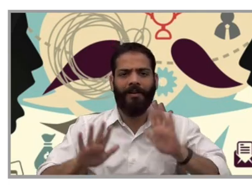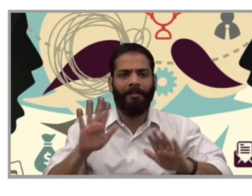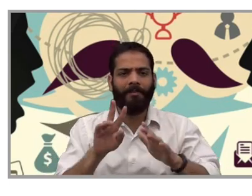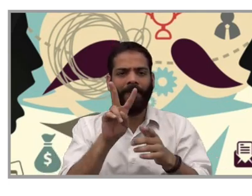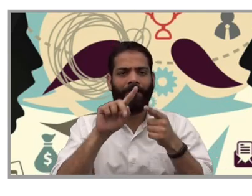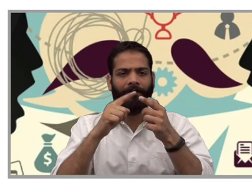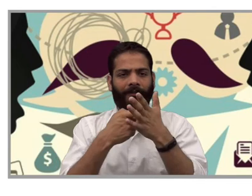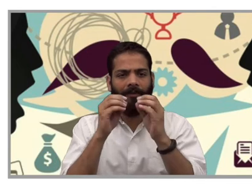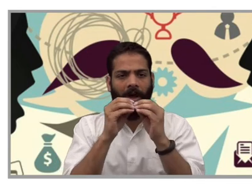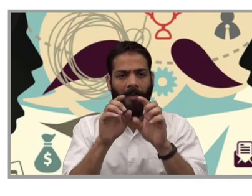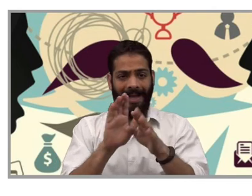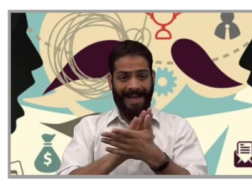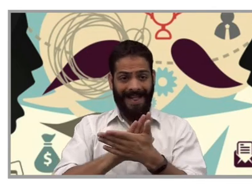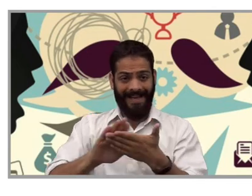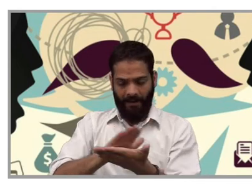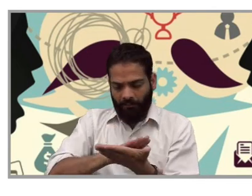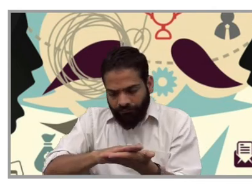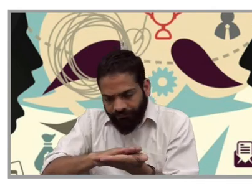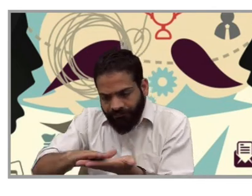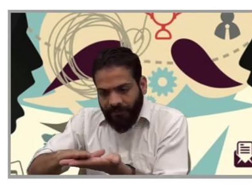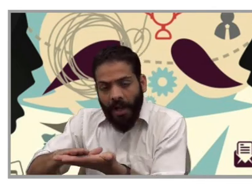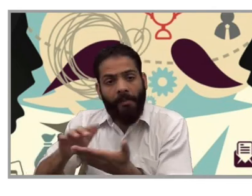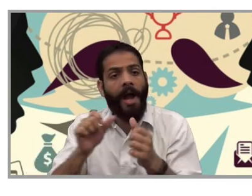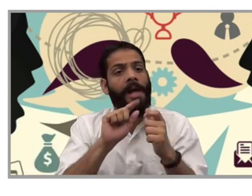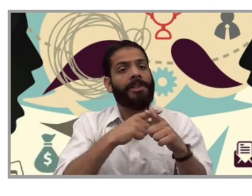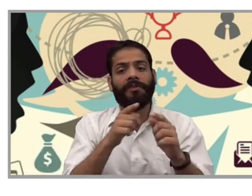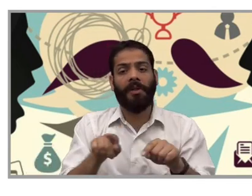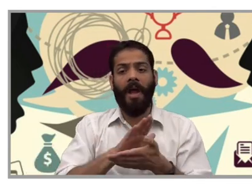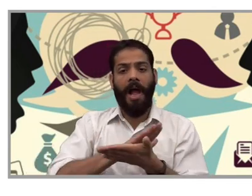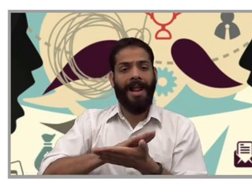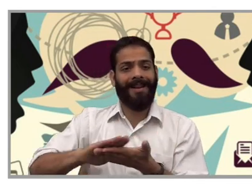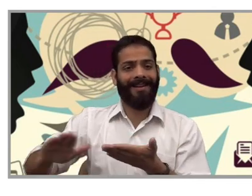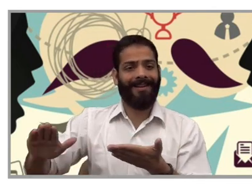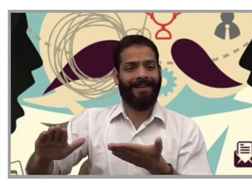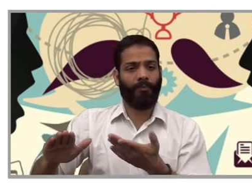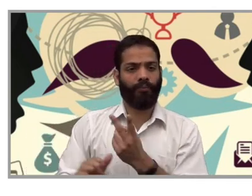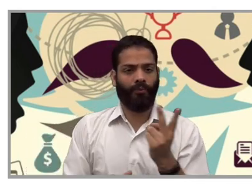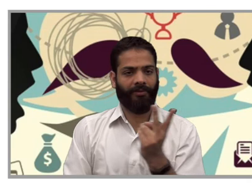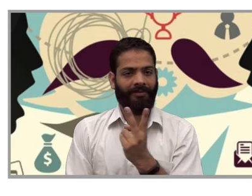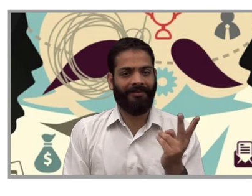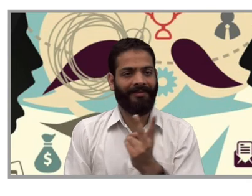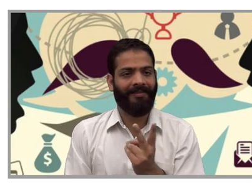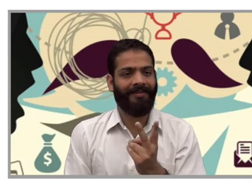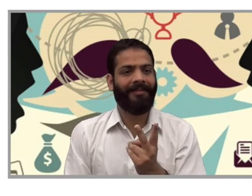That is done with a change in the movement, while other formational parameters are the same.